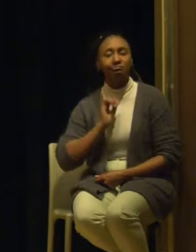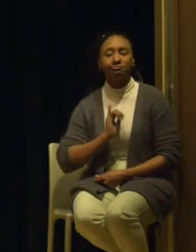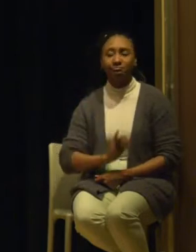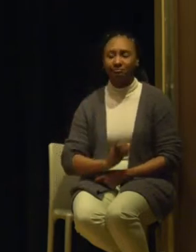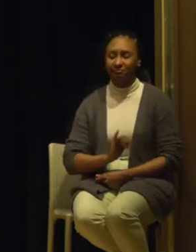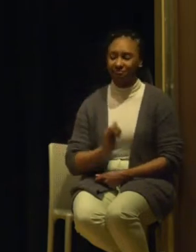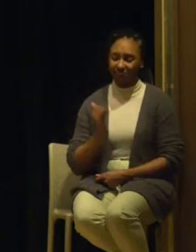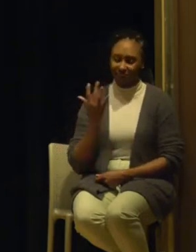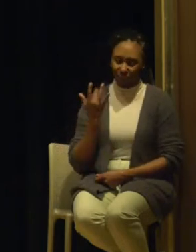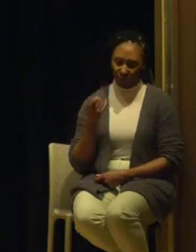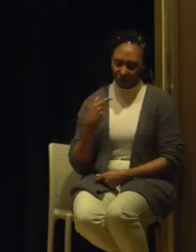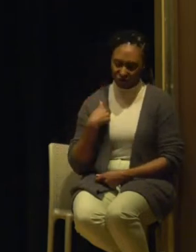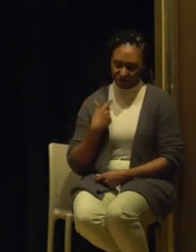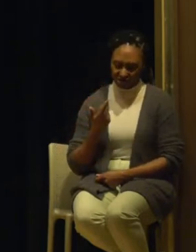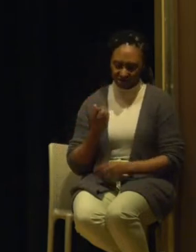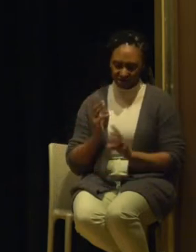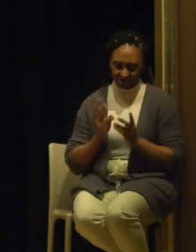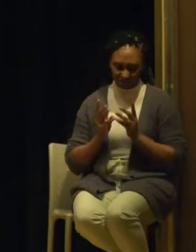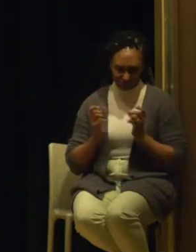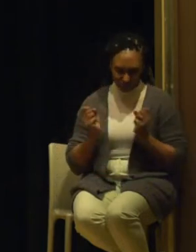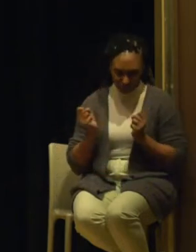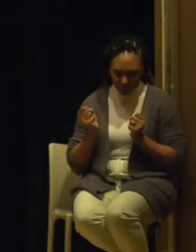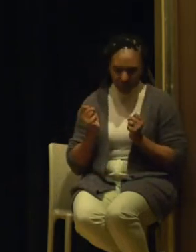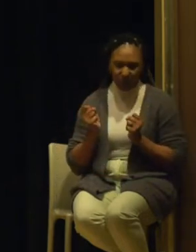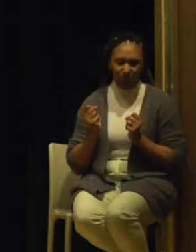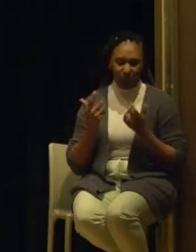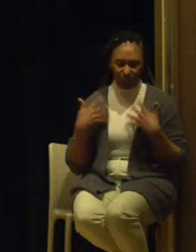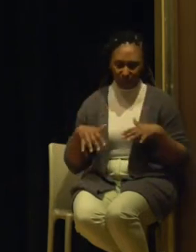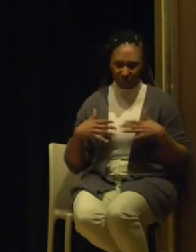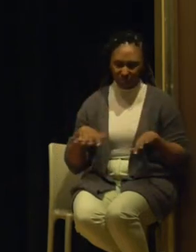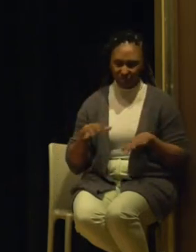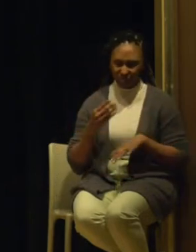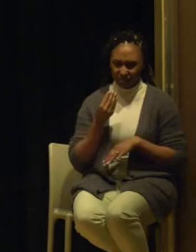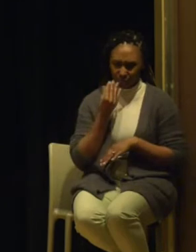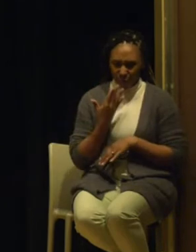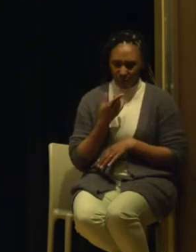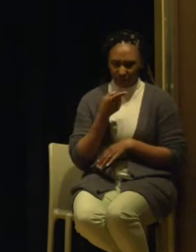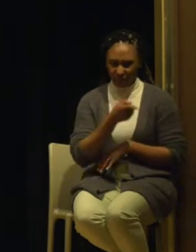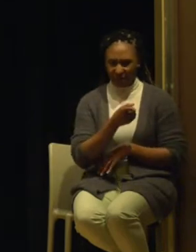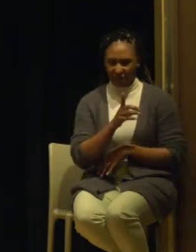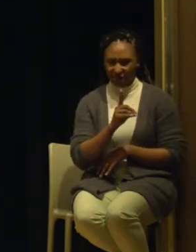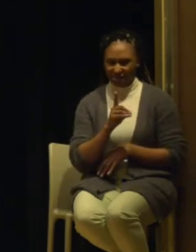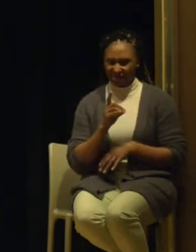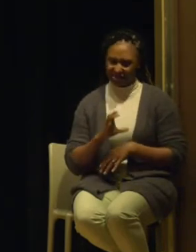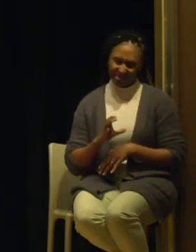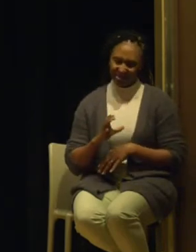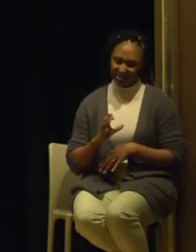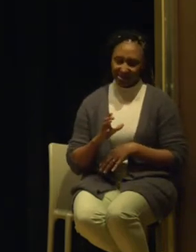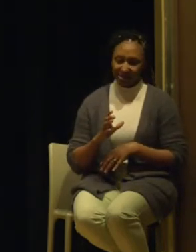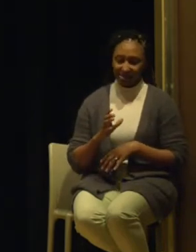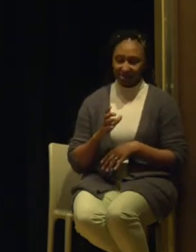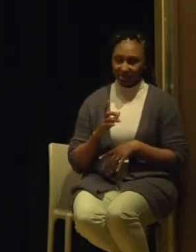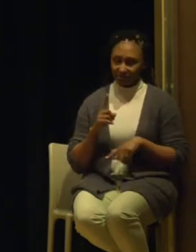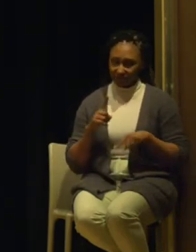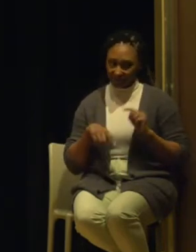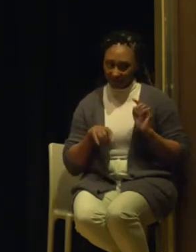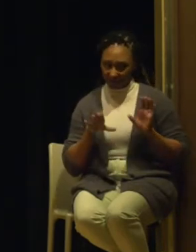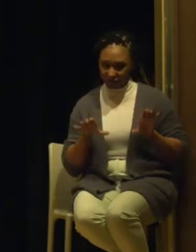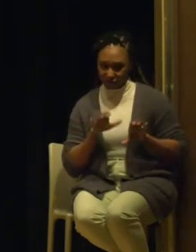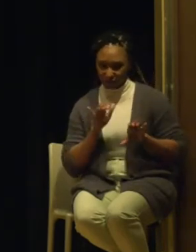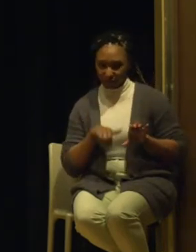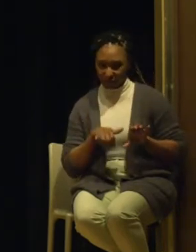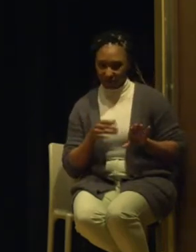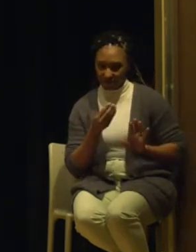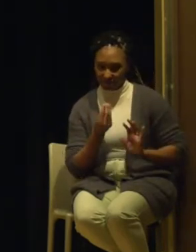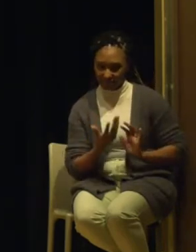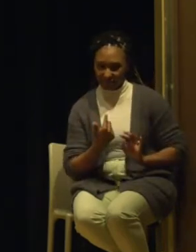Why would she need a winter wardrobe to come to D.C.? It's warmer in D.C., right? And so I said, we can't do that. And I had to tell